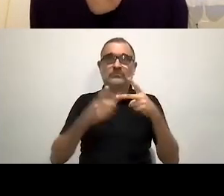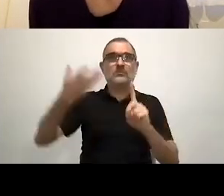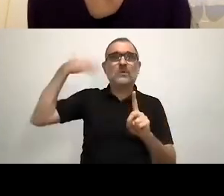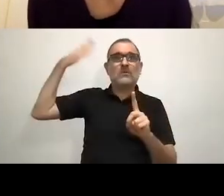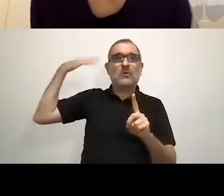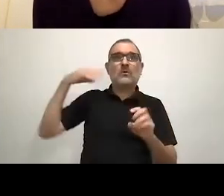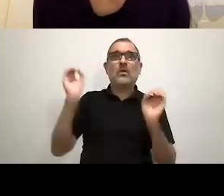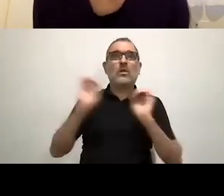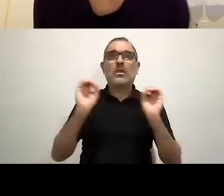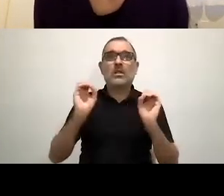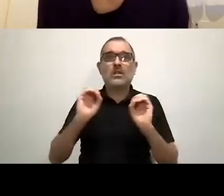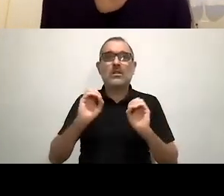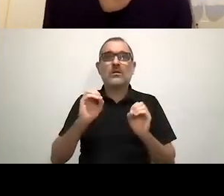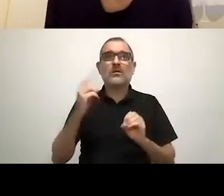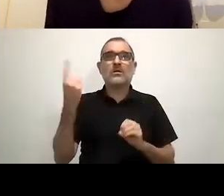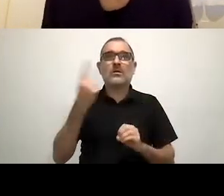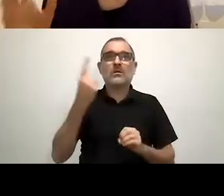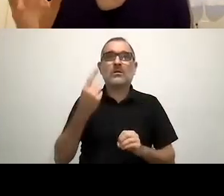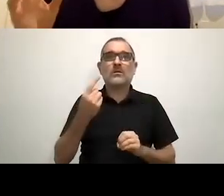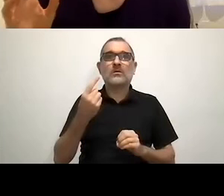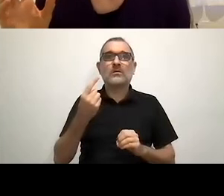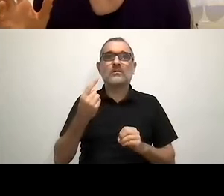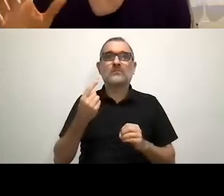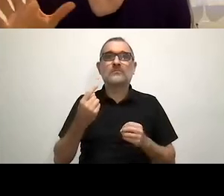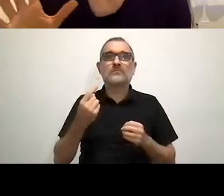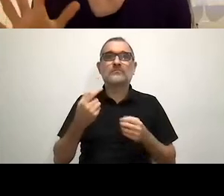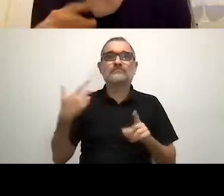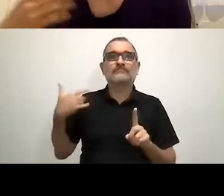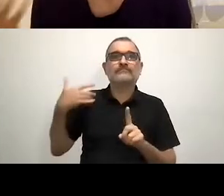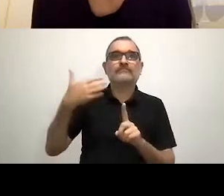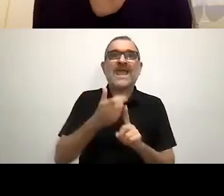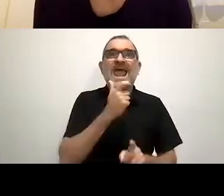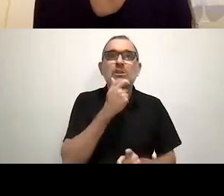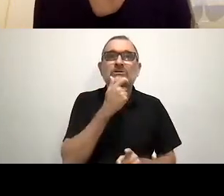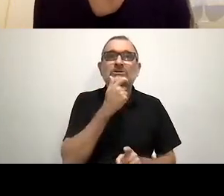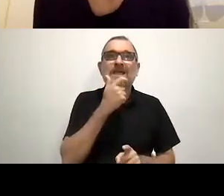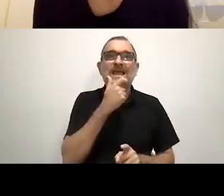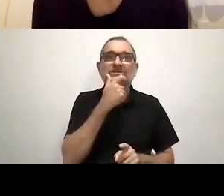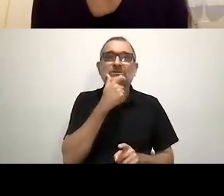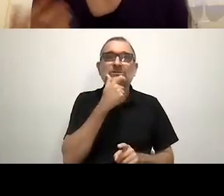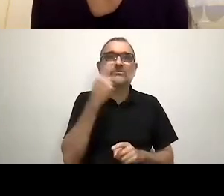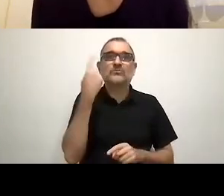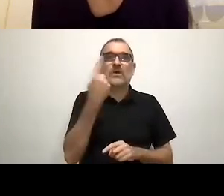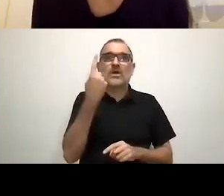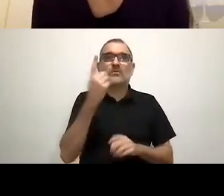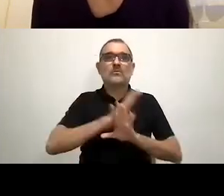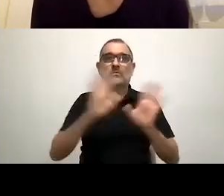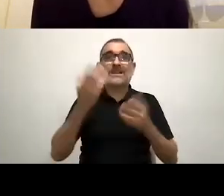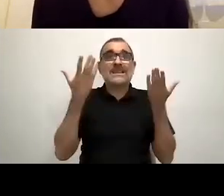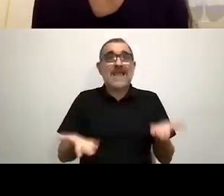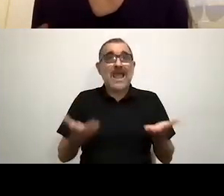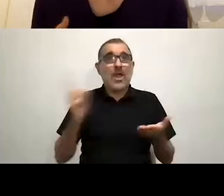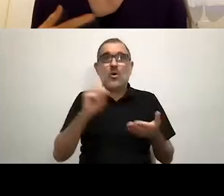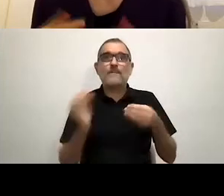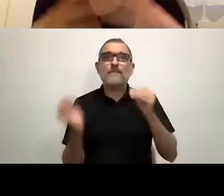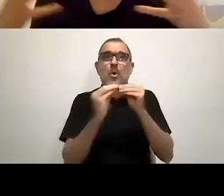At least I'm pretty sure it's always in English. And this year we'll hopefully be providing it in Spanish as well. And then